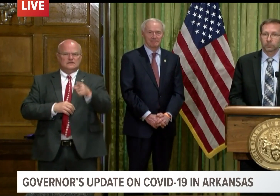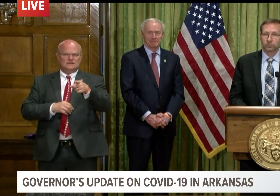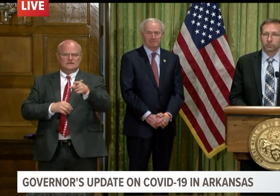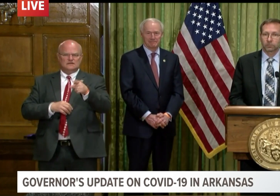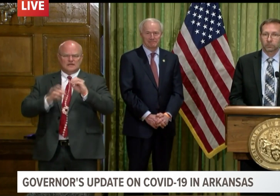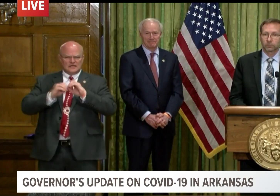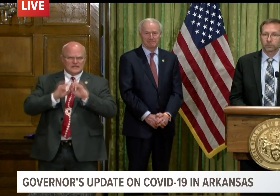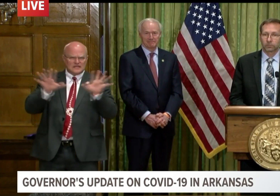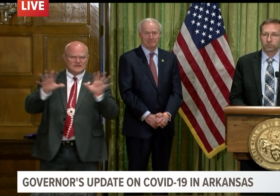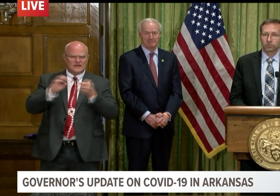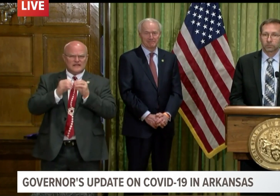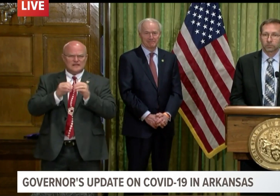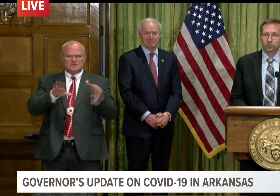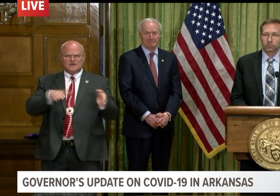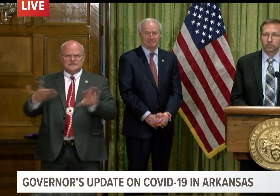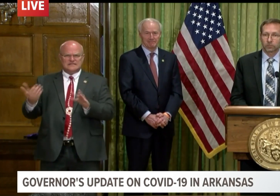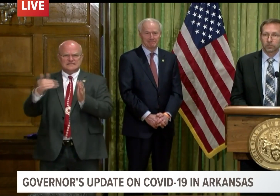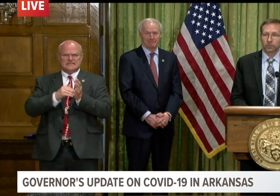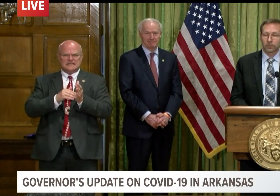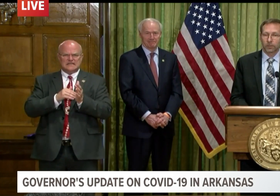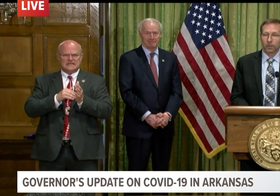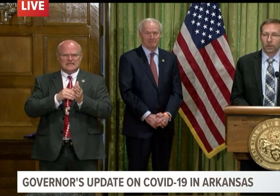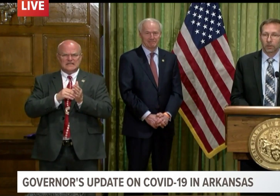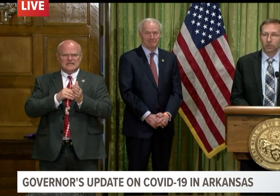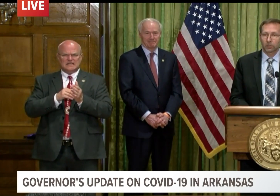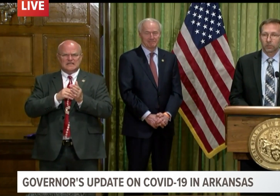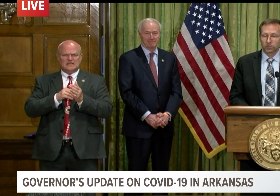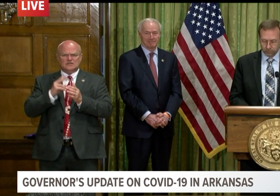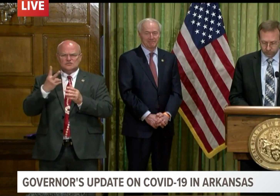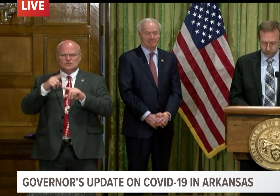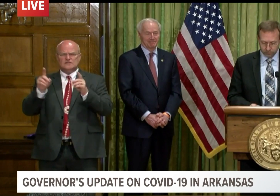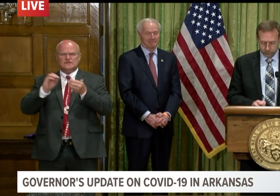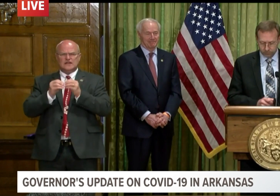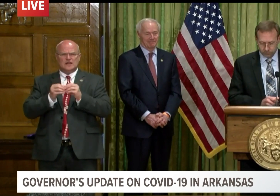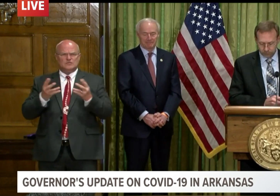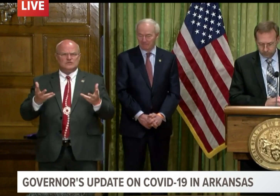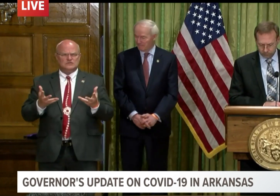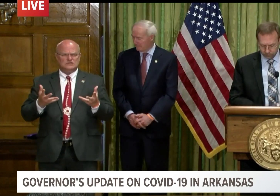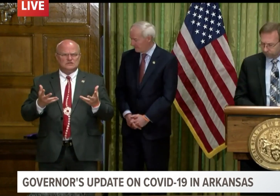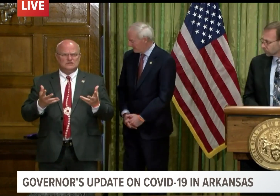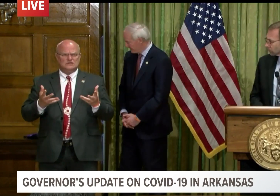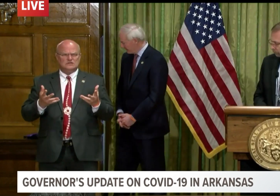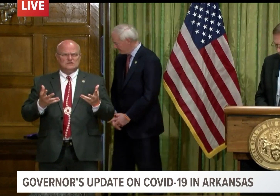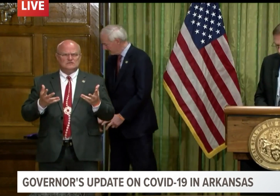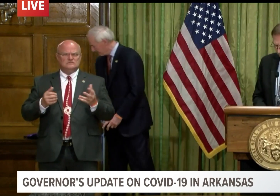Can you clarify the number of deaths again? I believe you guys said two different numbers.